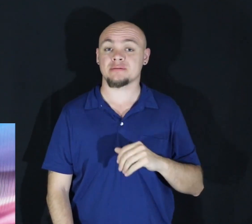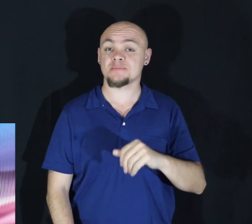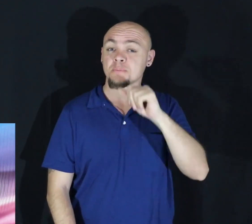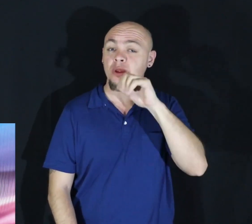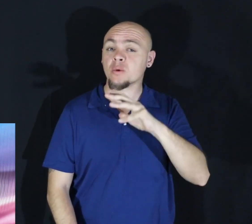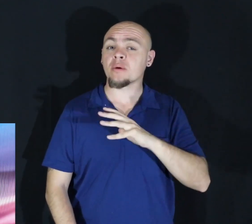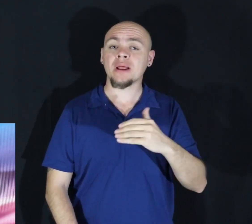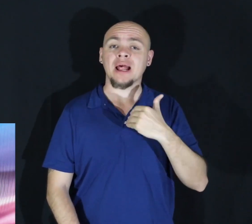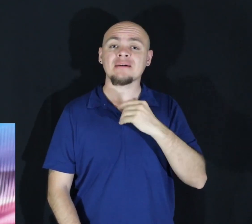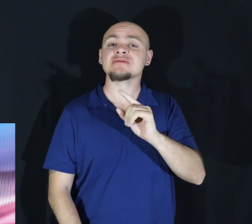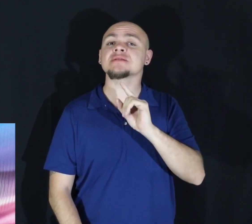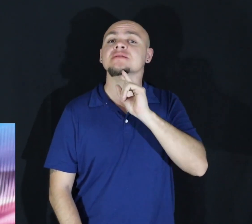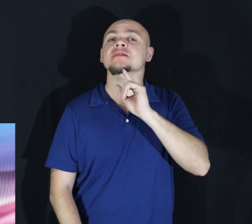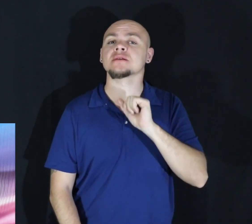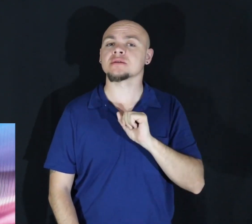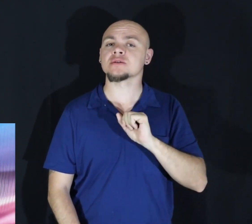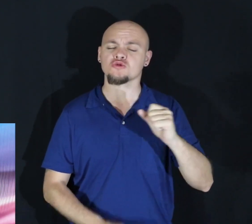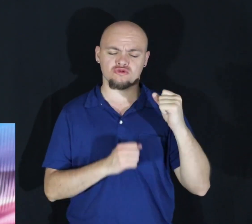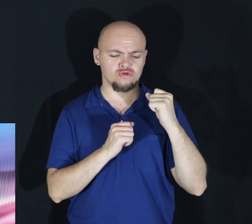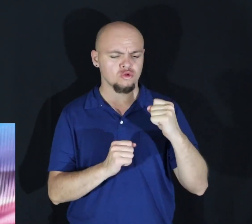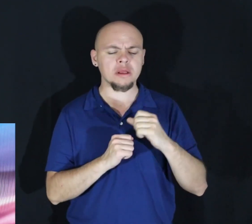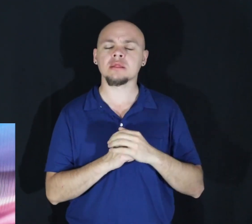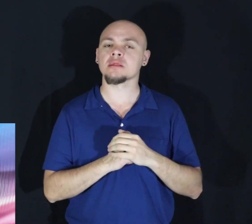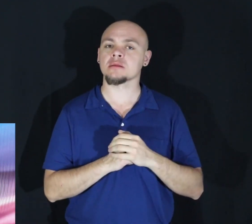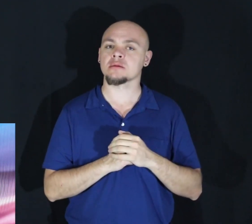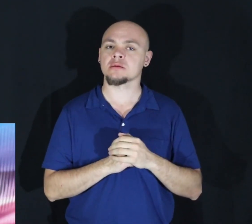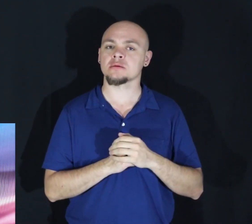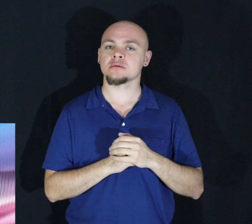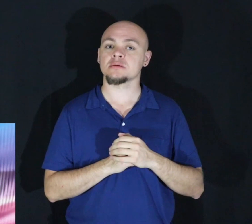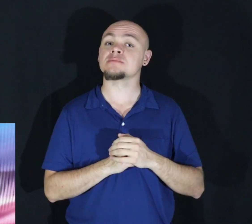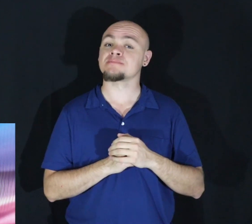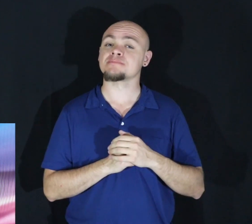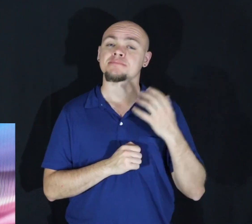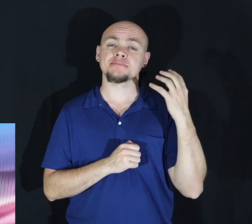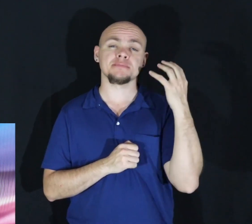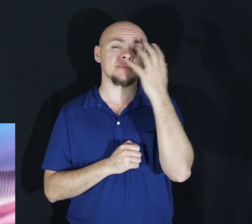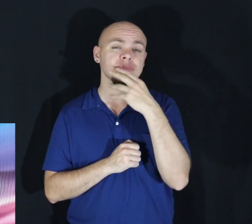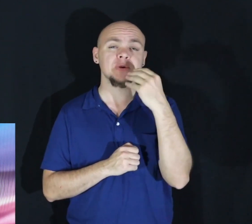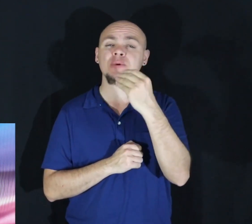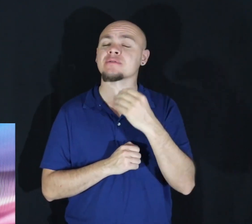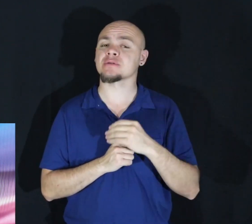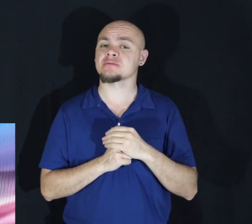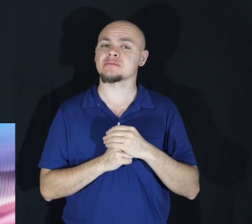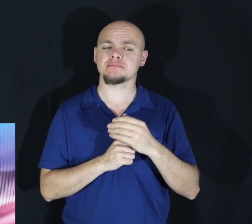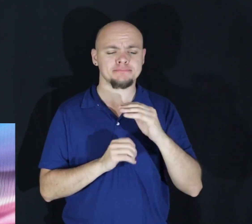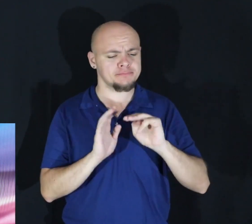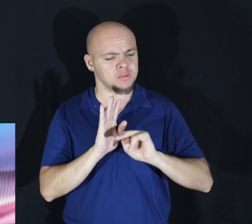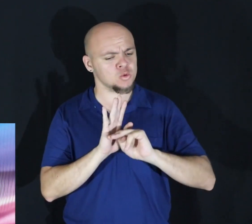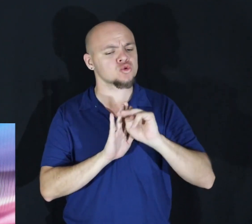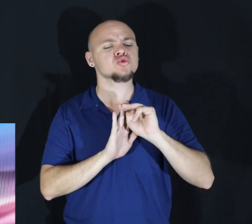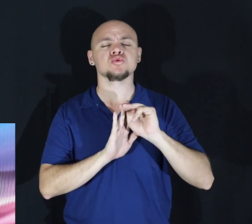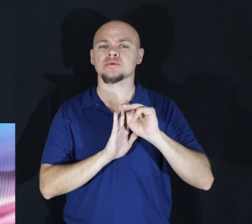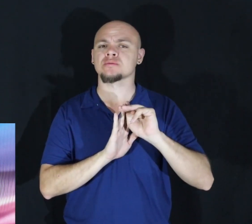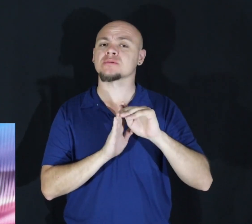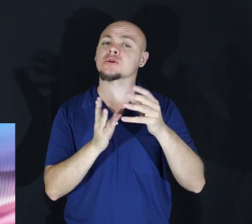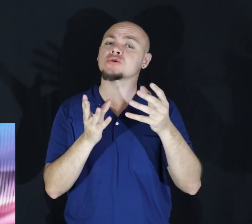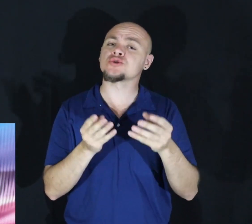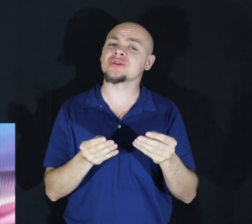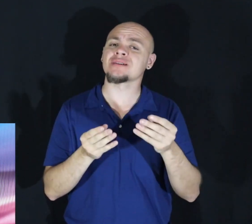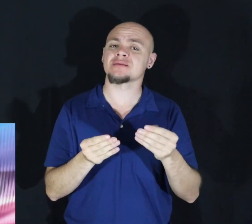of dignity, a woman of strength, a beautiful, mature,